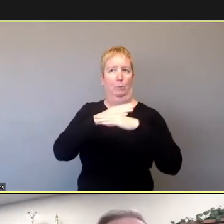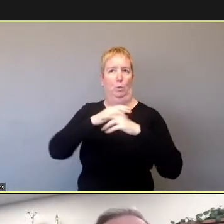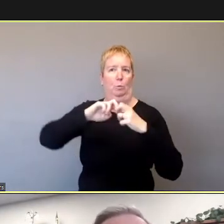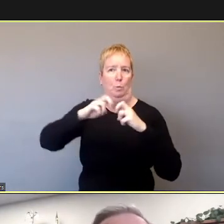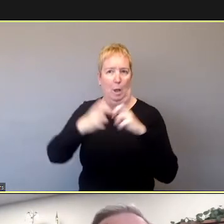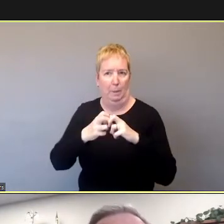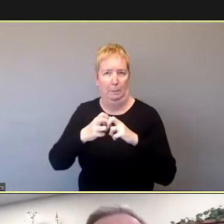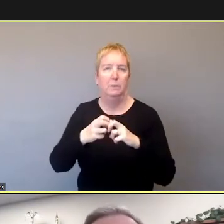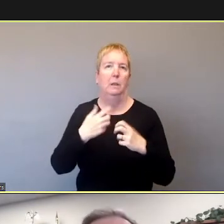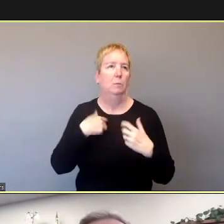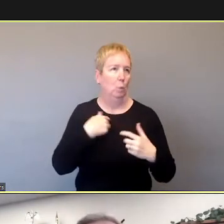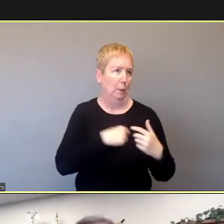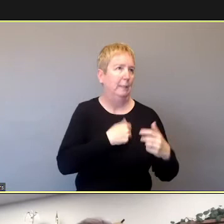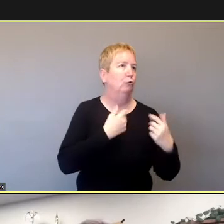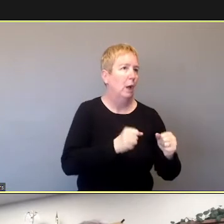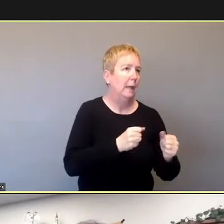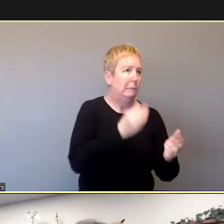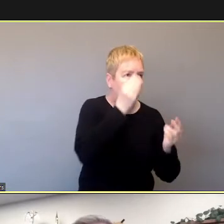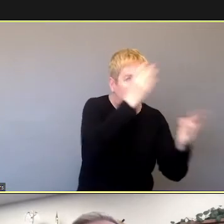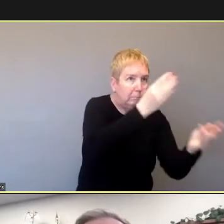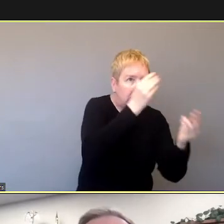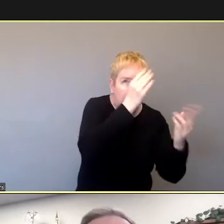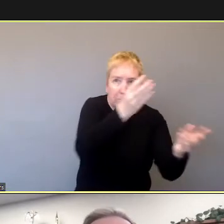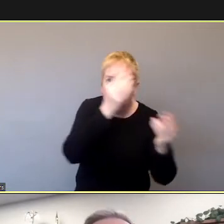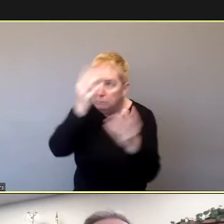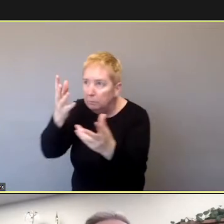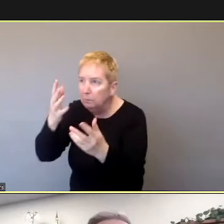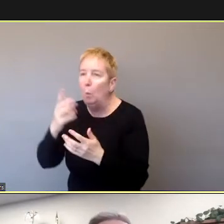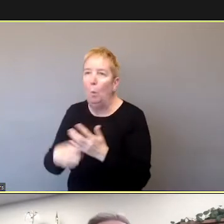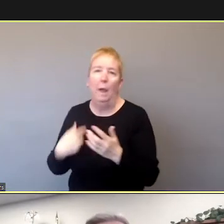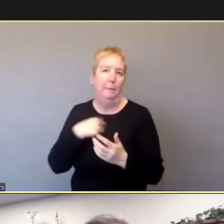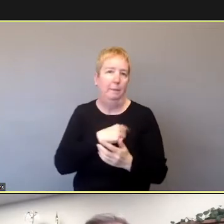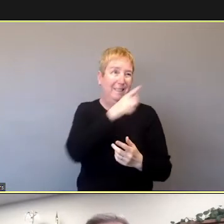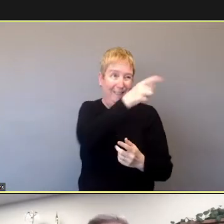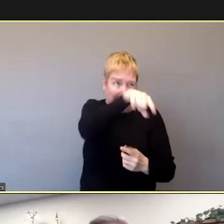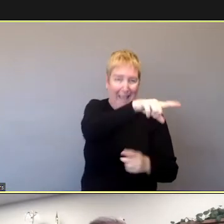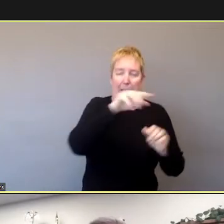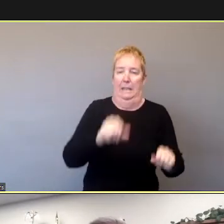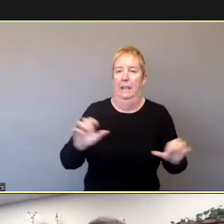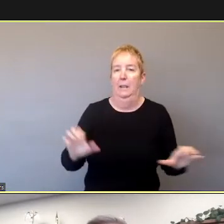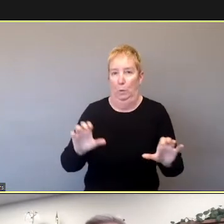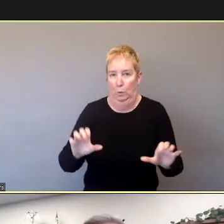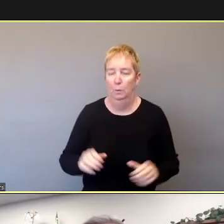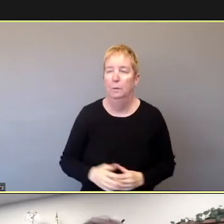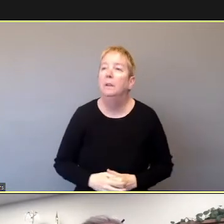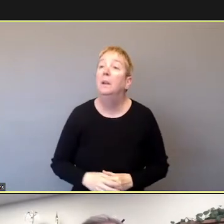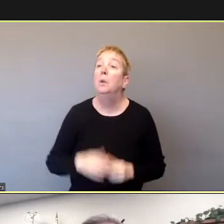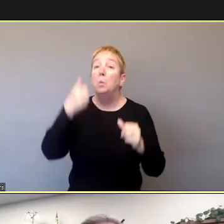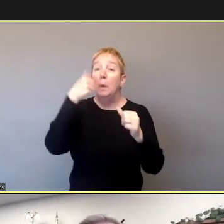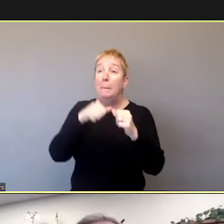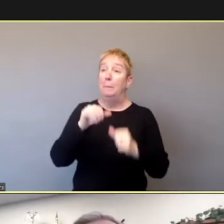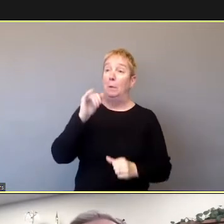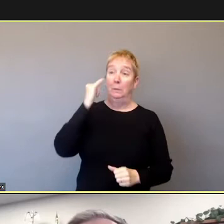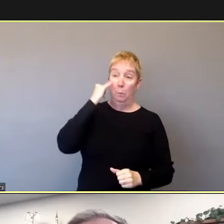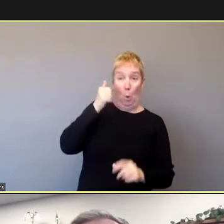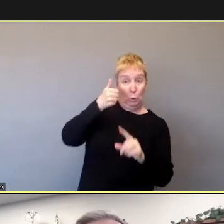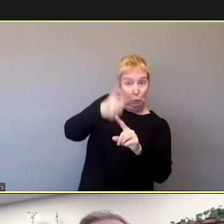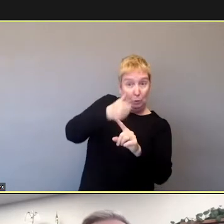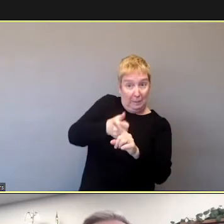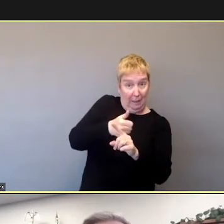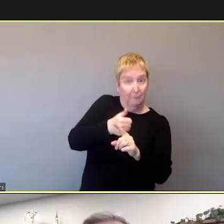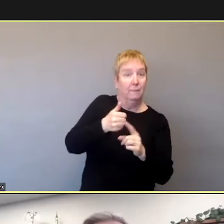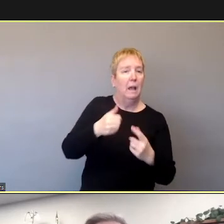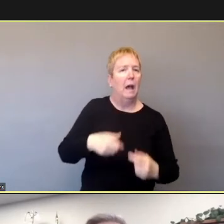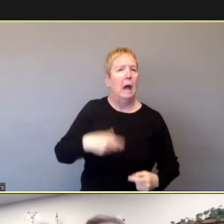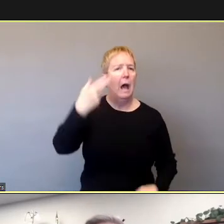In particular, and we've said this before, but now more importantly than ever, if you are a person at high risk, upgrade your mask, wear